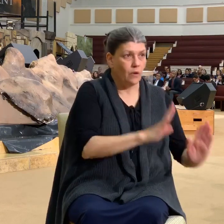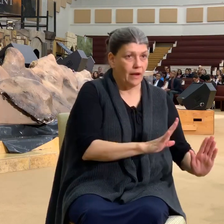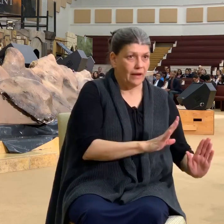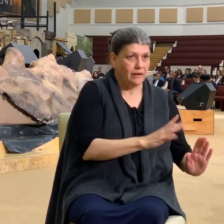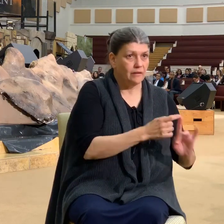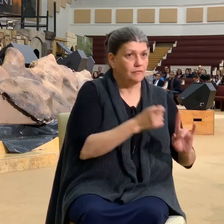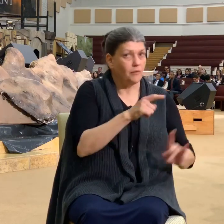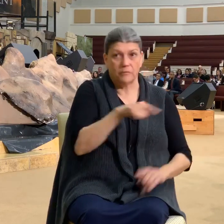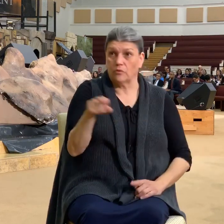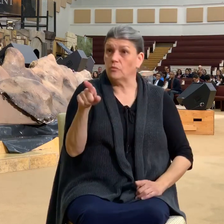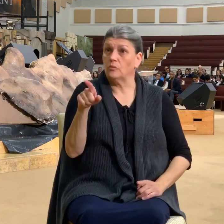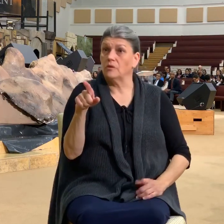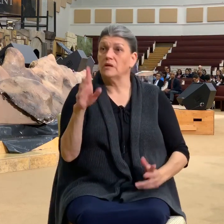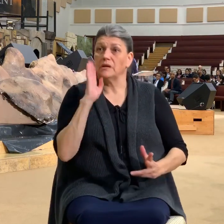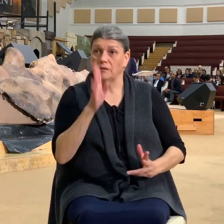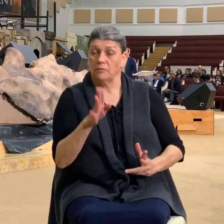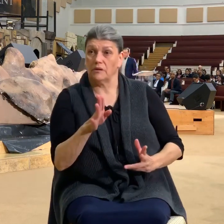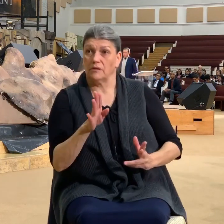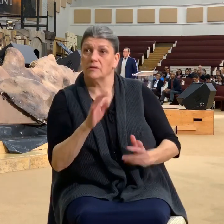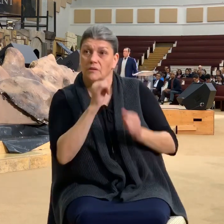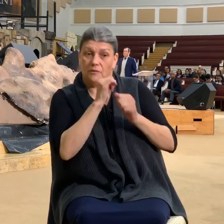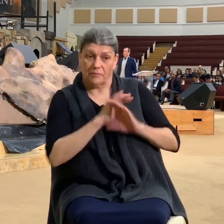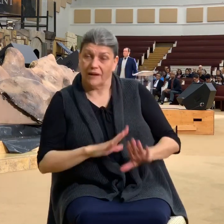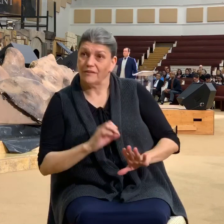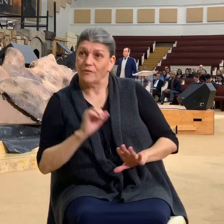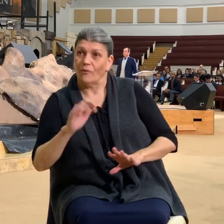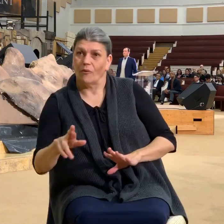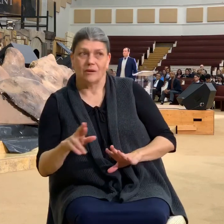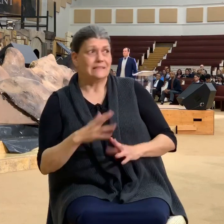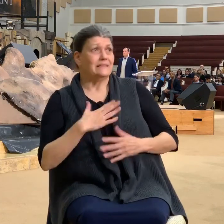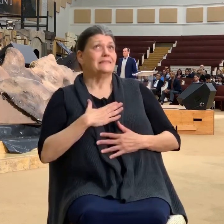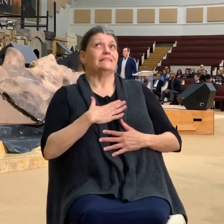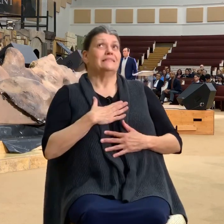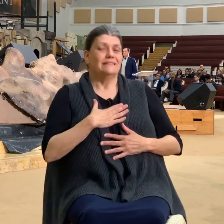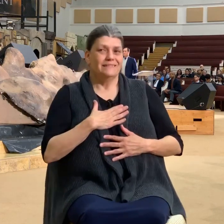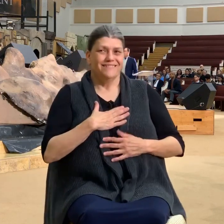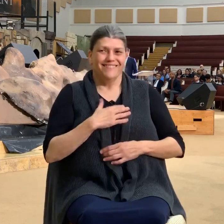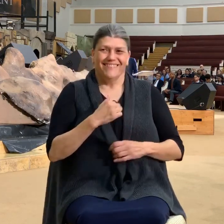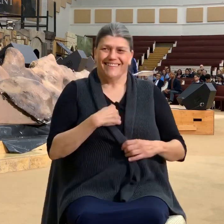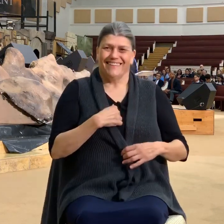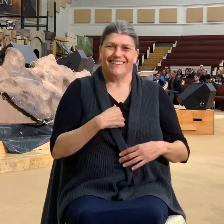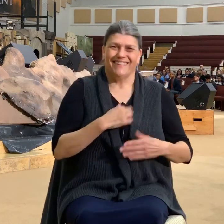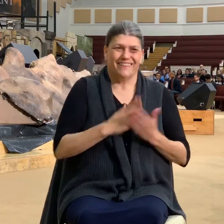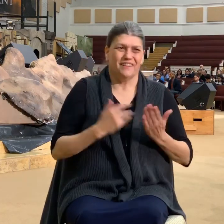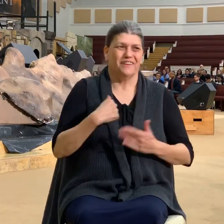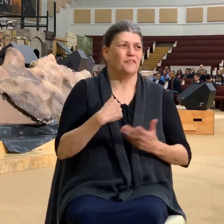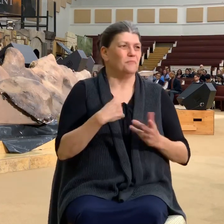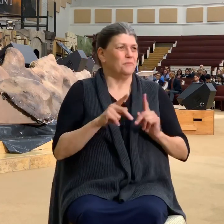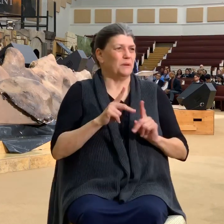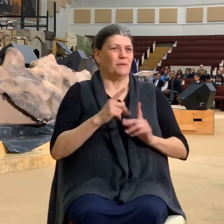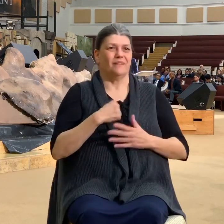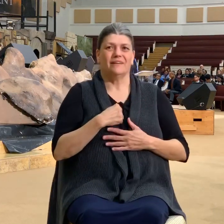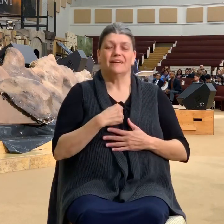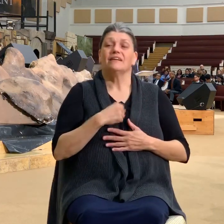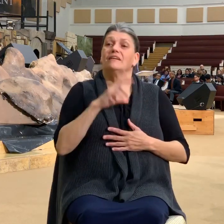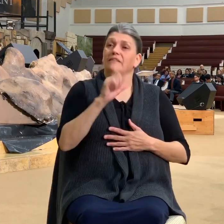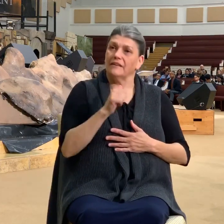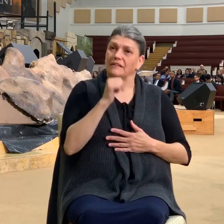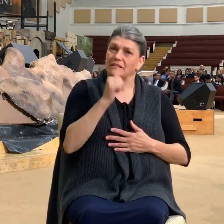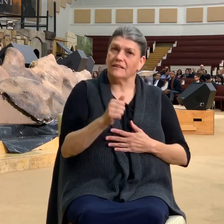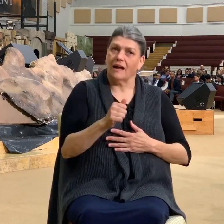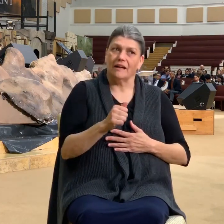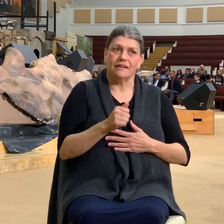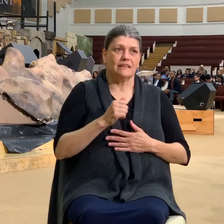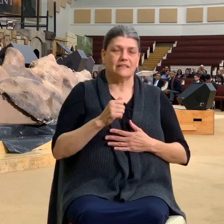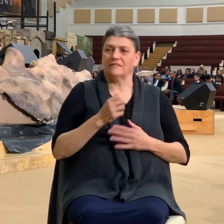you. Okay? Some of you are going, oh me, I know about that. Tithe is not, as my dad said, a free